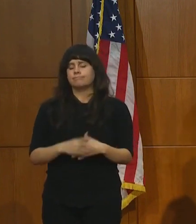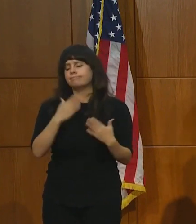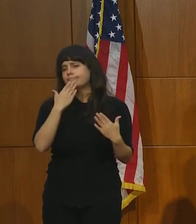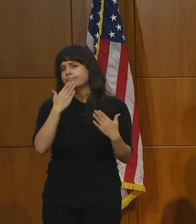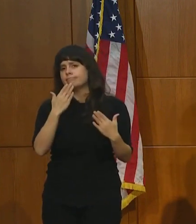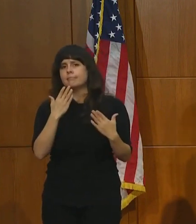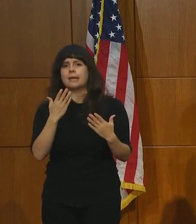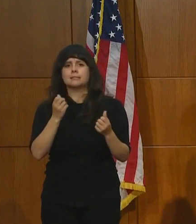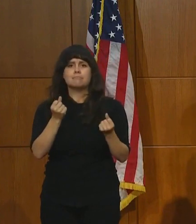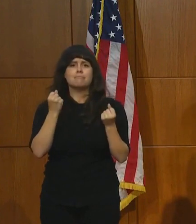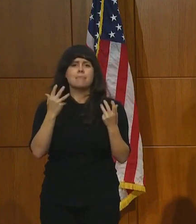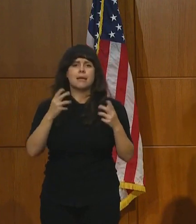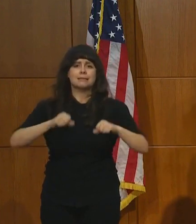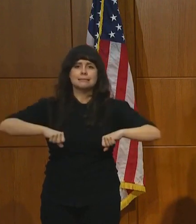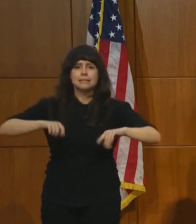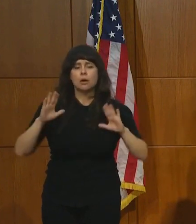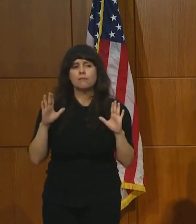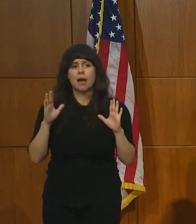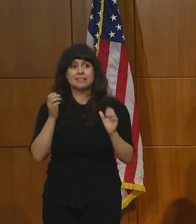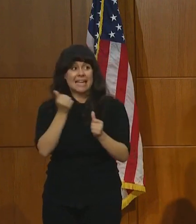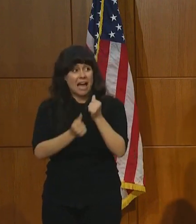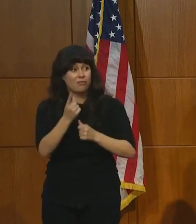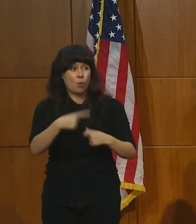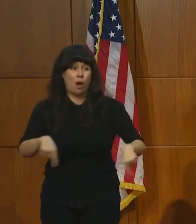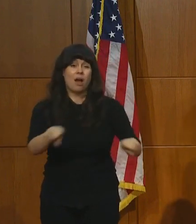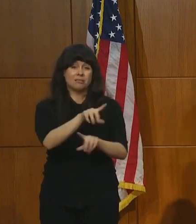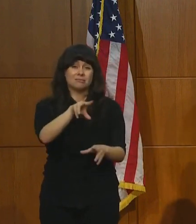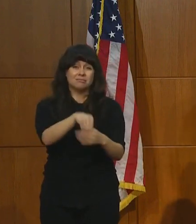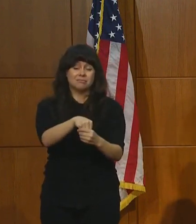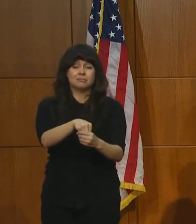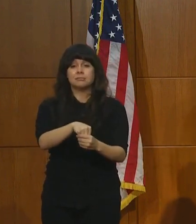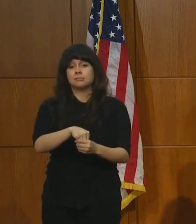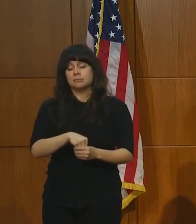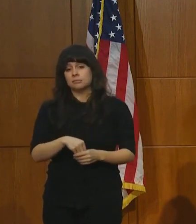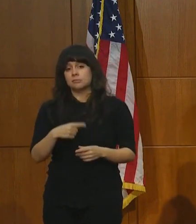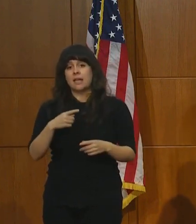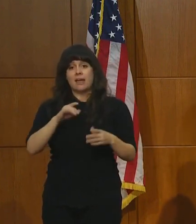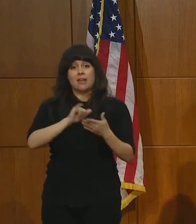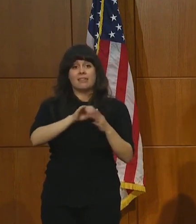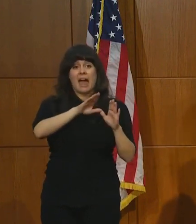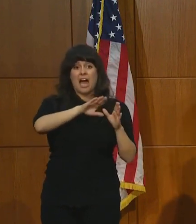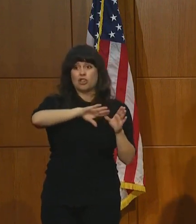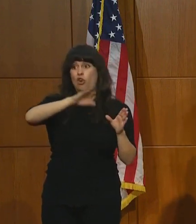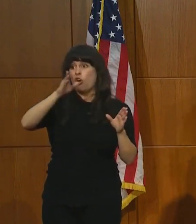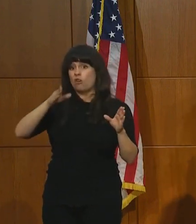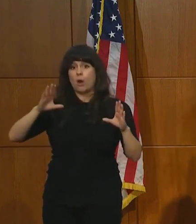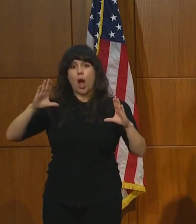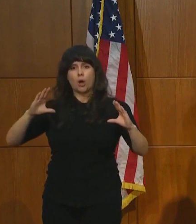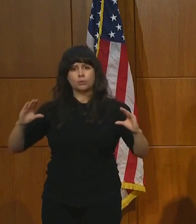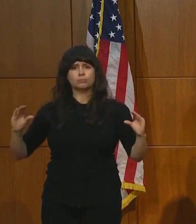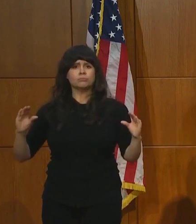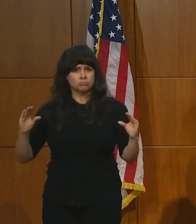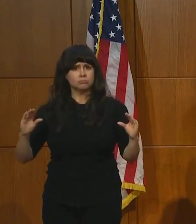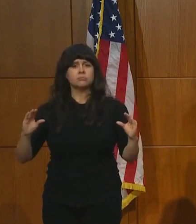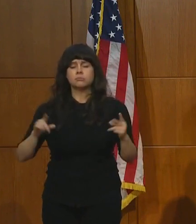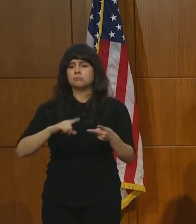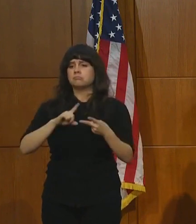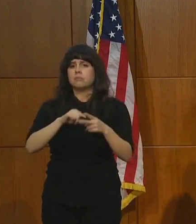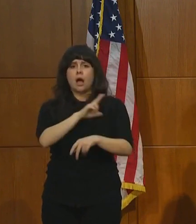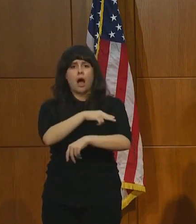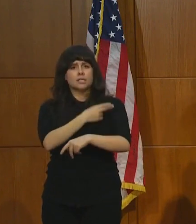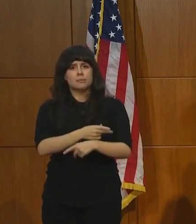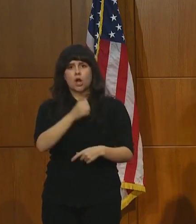to sacrifices made by everyone. We've flattened the curve and kept our hospitals from being